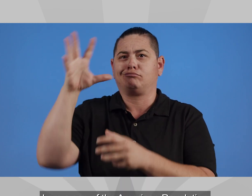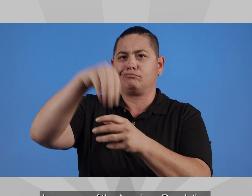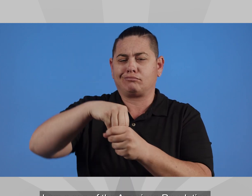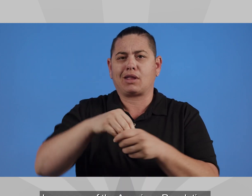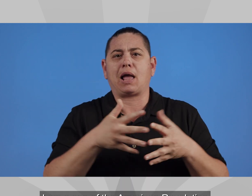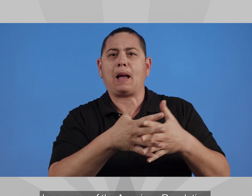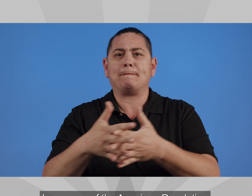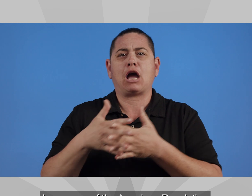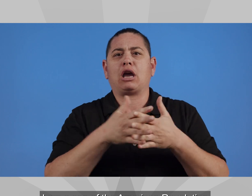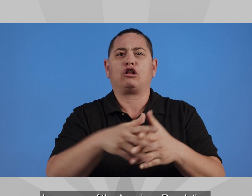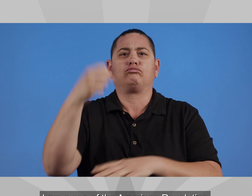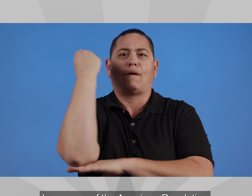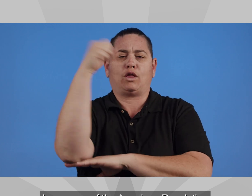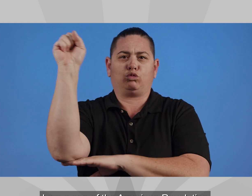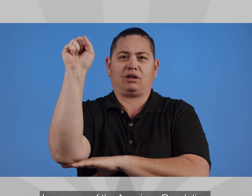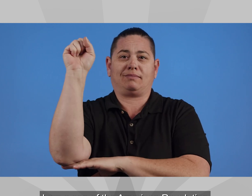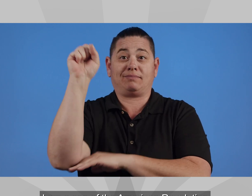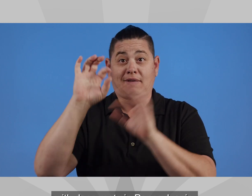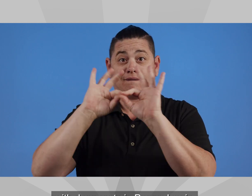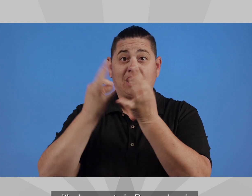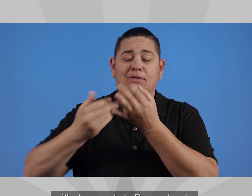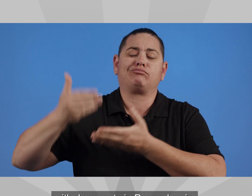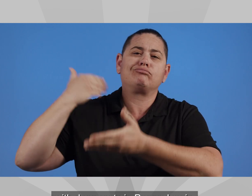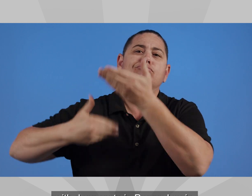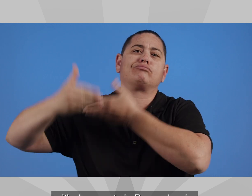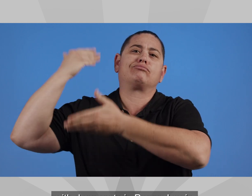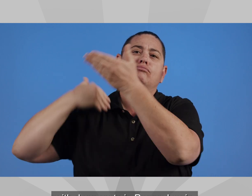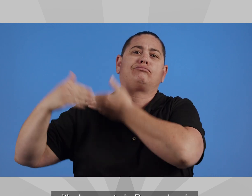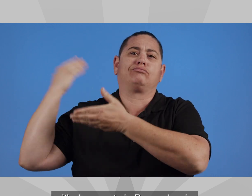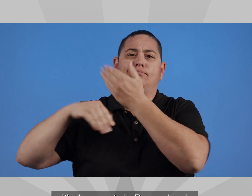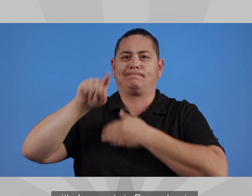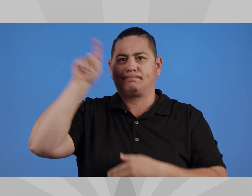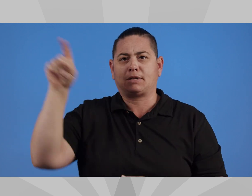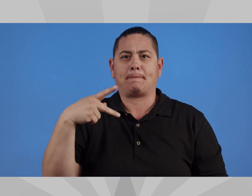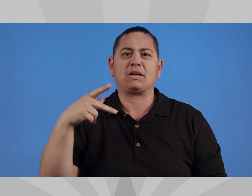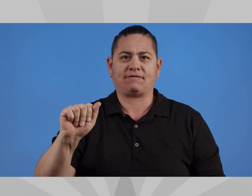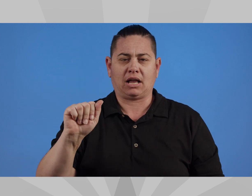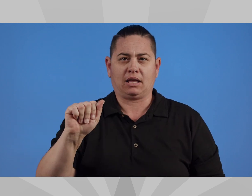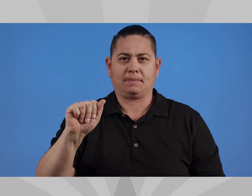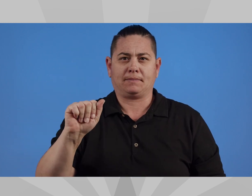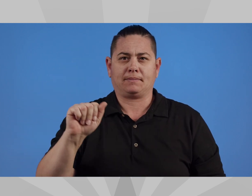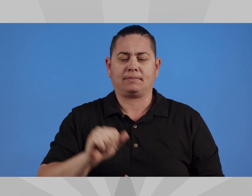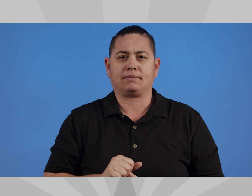I am a son of the American Revolution, with deep roots in Pennsylvania.